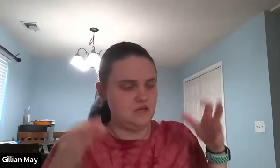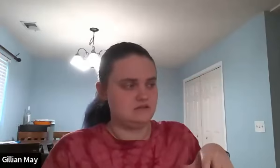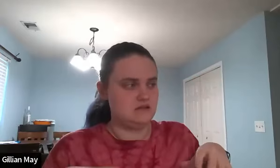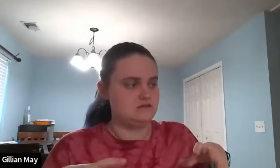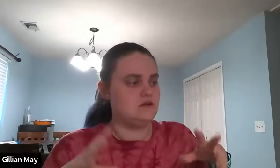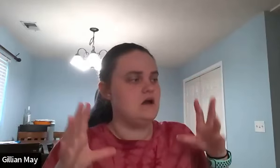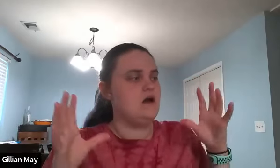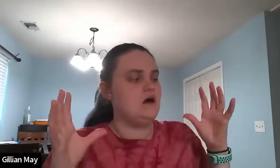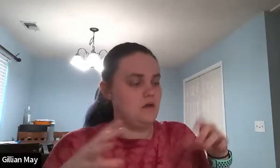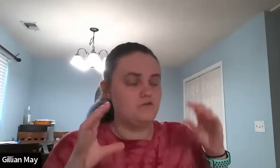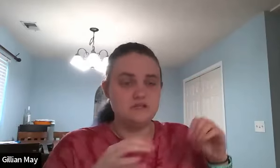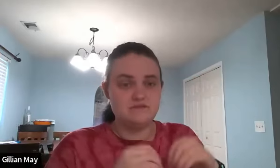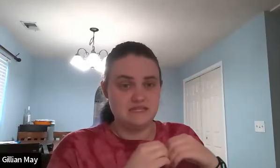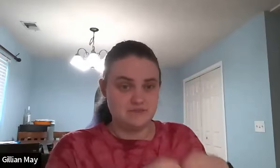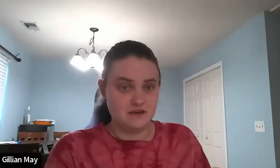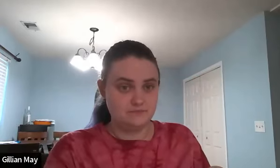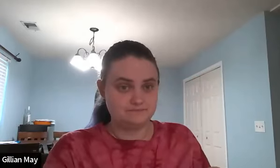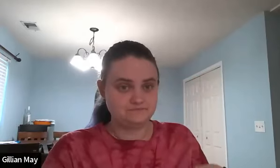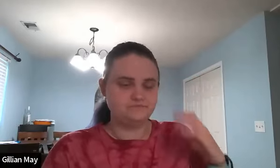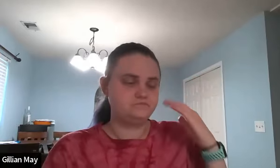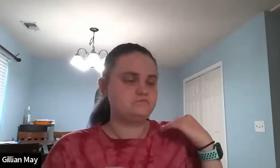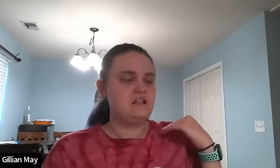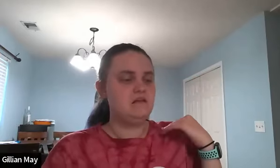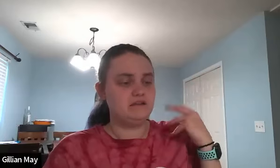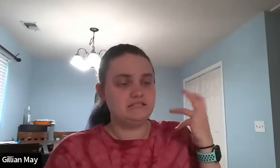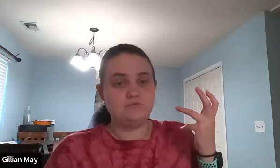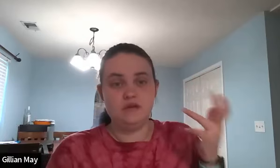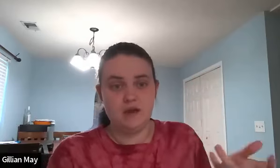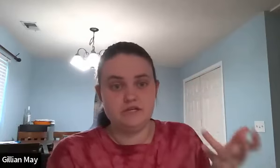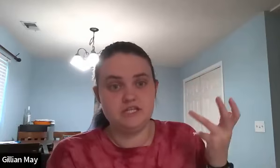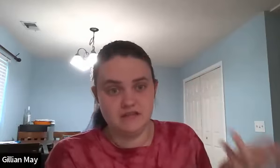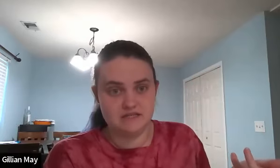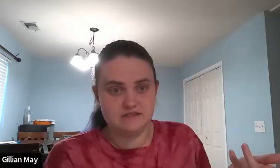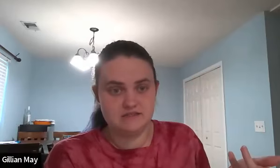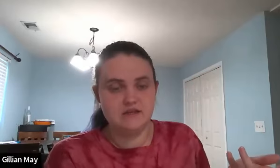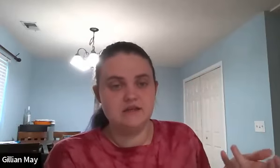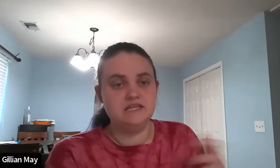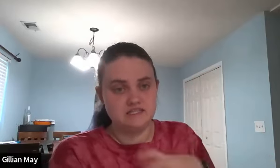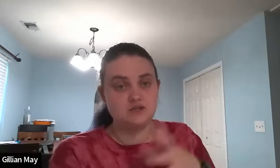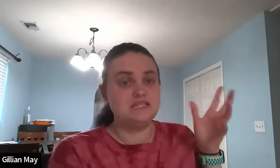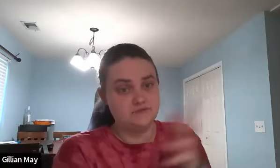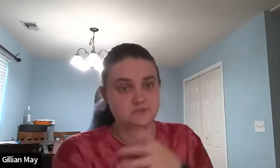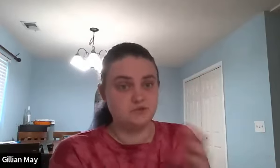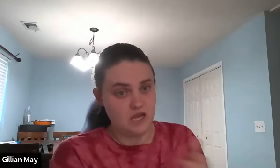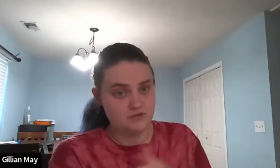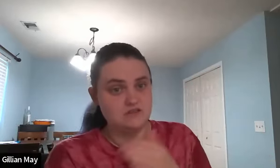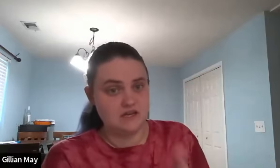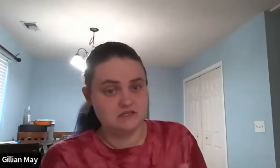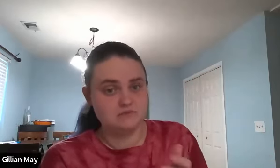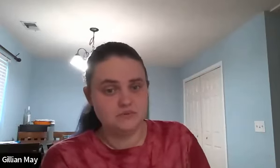signs. A lot of words have the same sign. Like example, cabbage and lettuce. Yes, there is a difference between cabbage and lettuce,